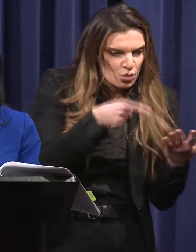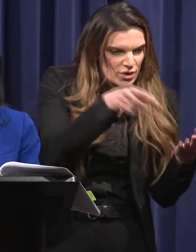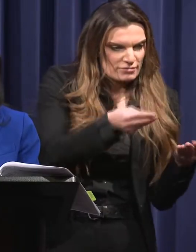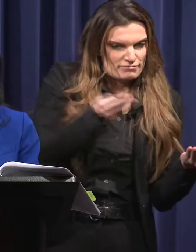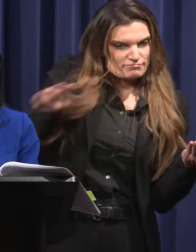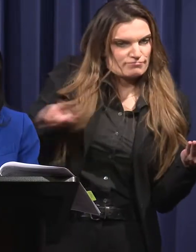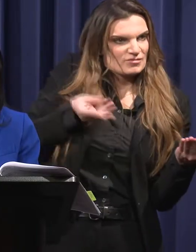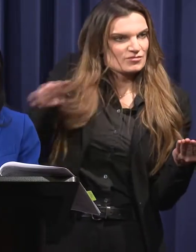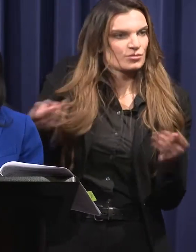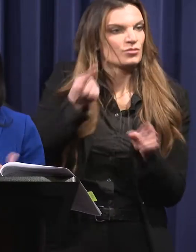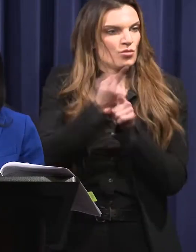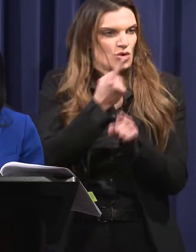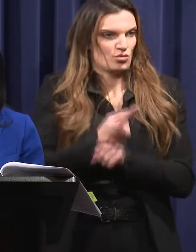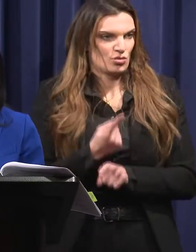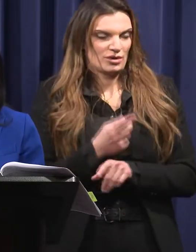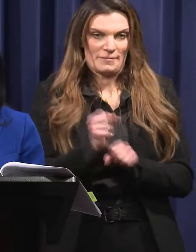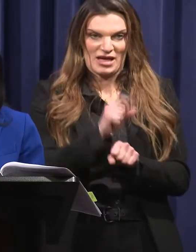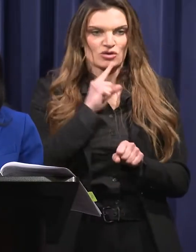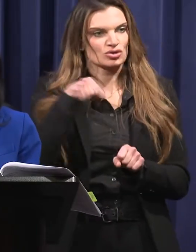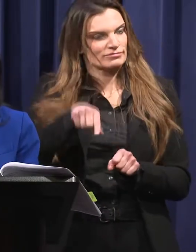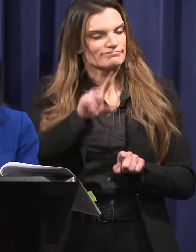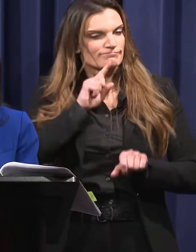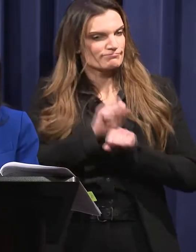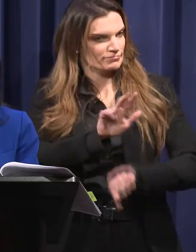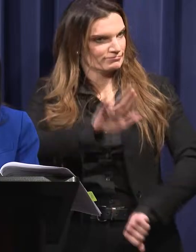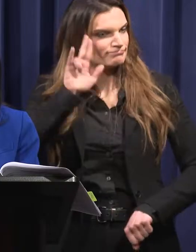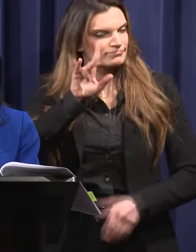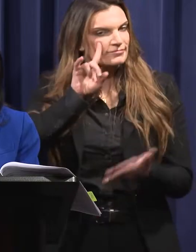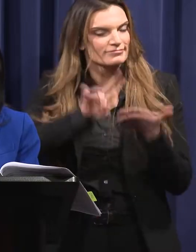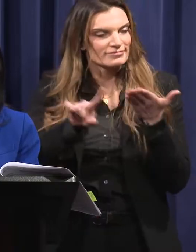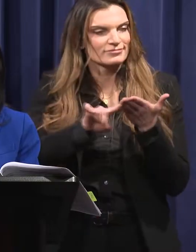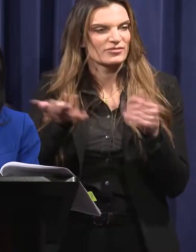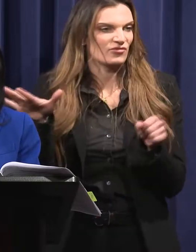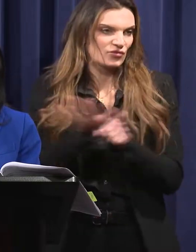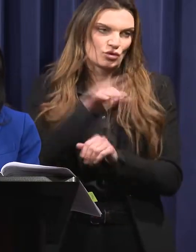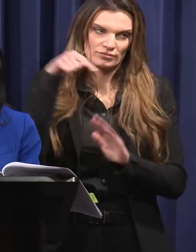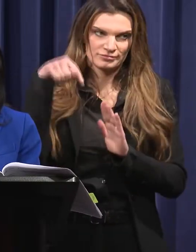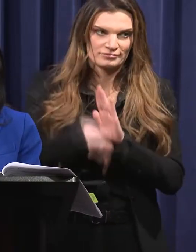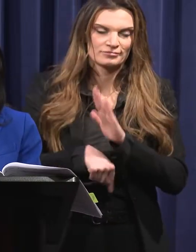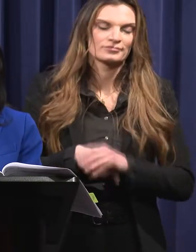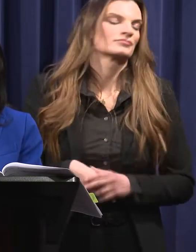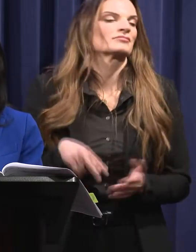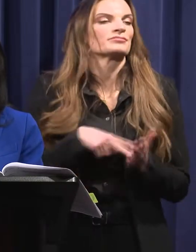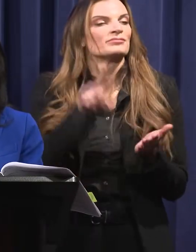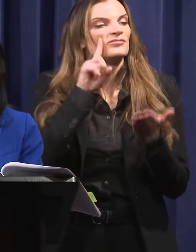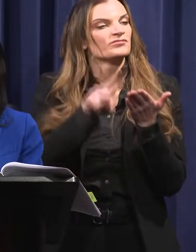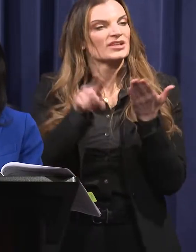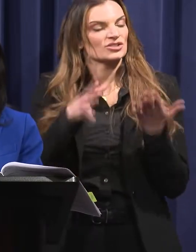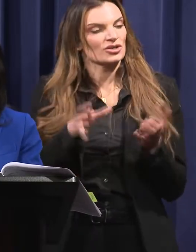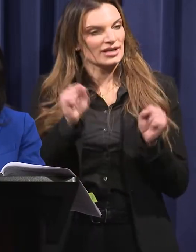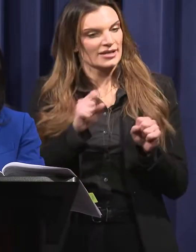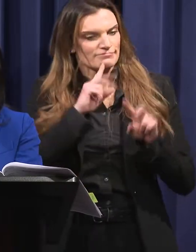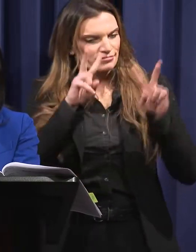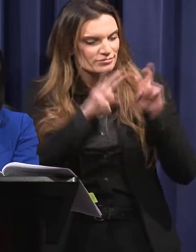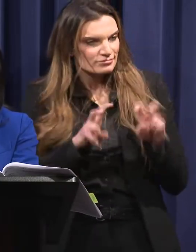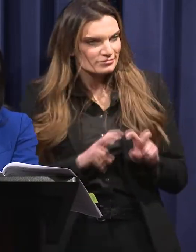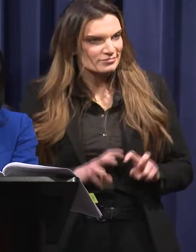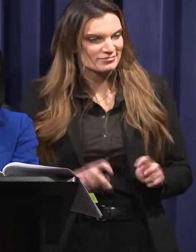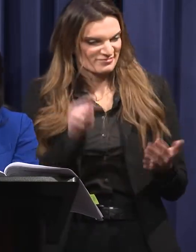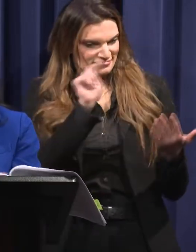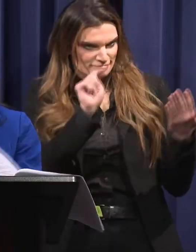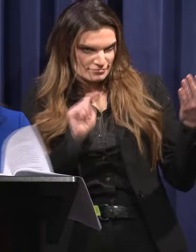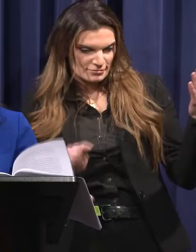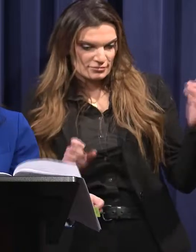subject to our investigation is preserved, while still allowing our investigators to review documents that are not subject to